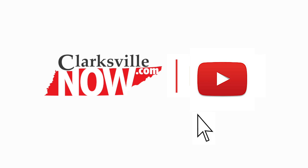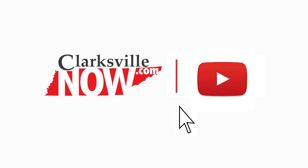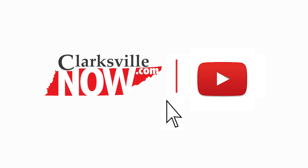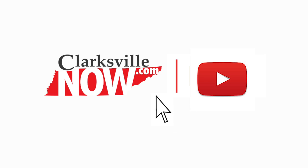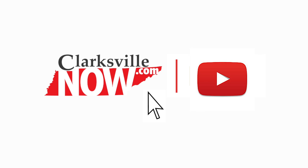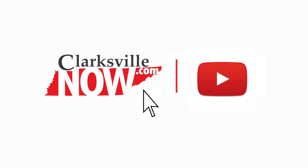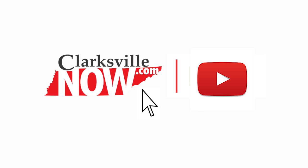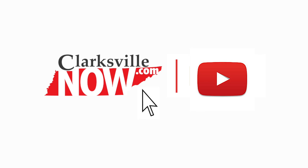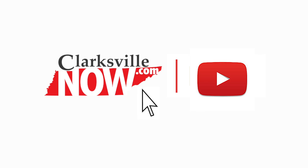now on YouTube.